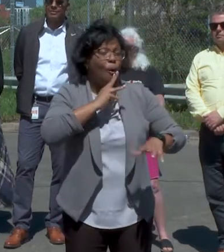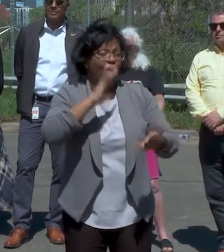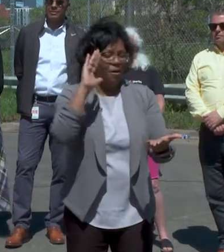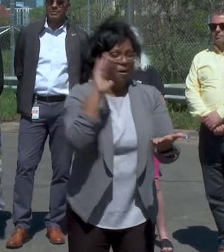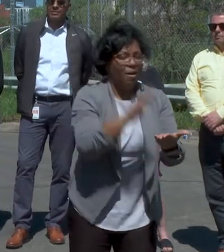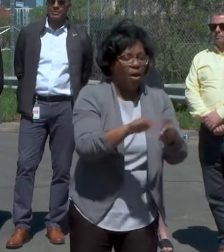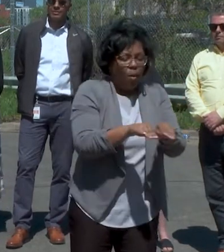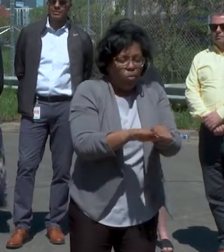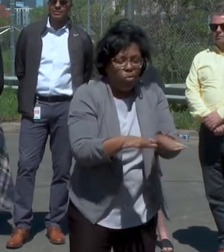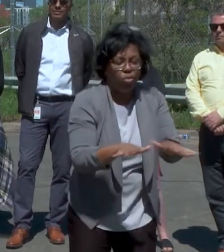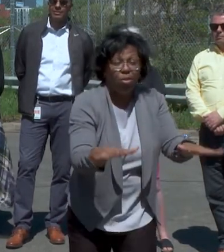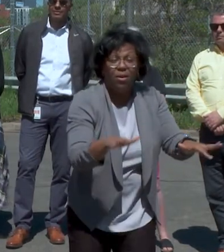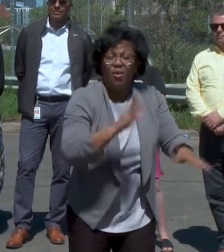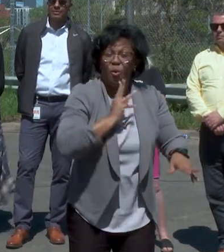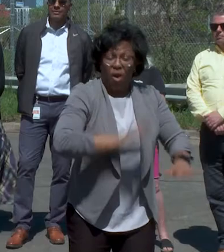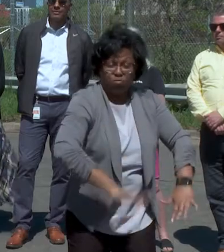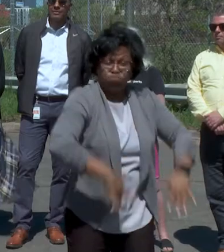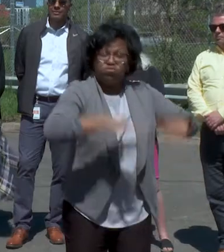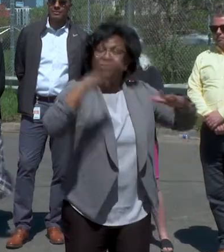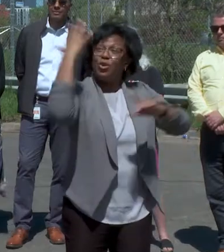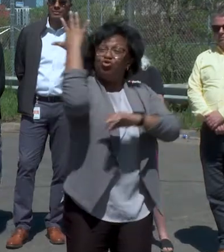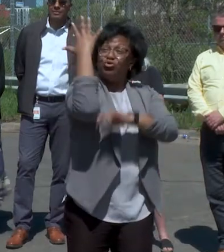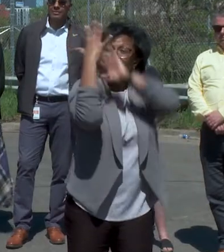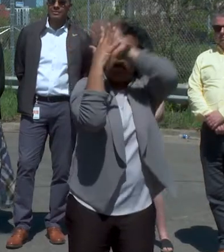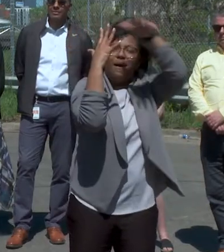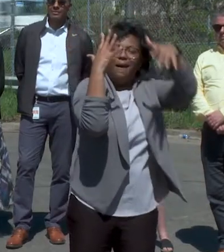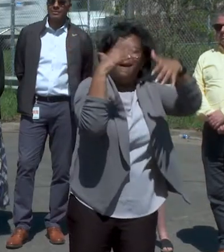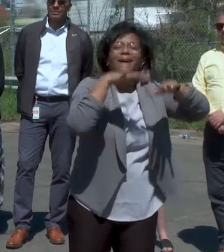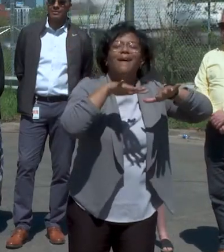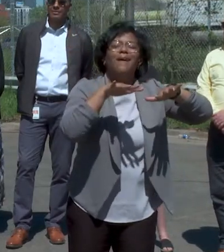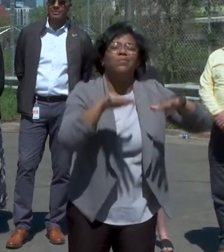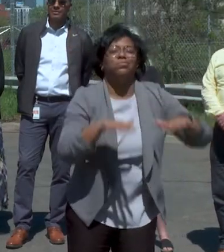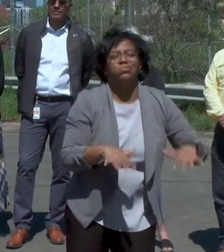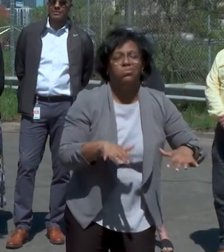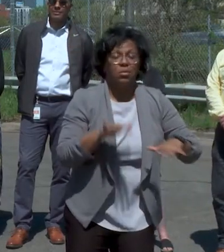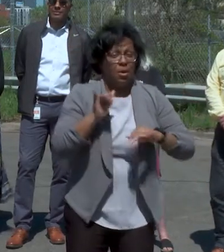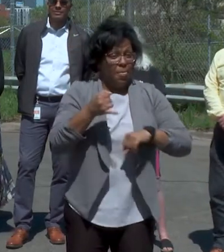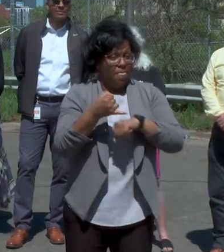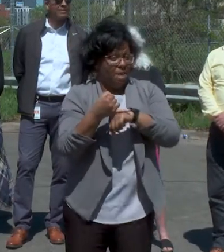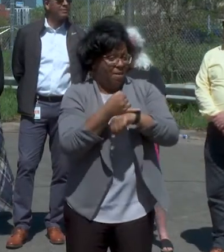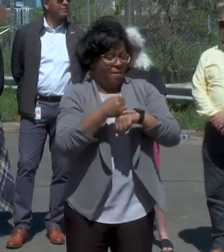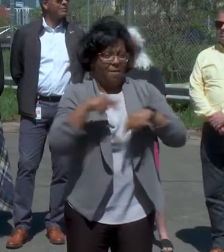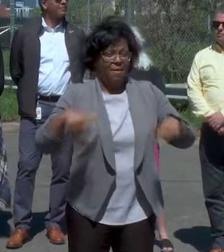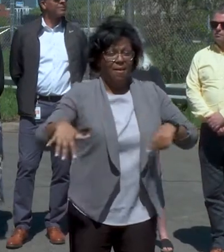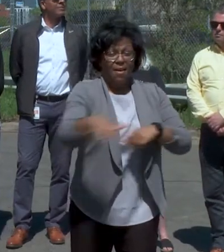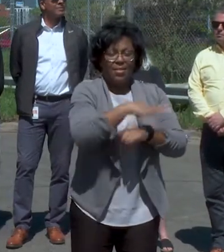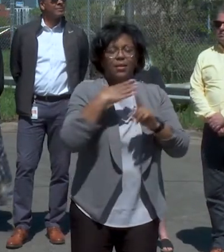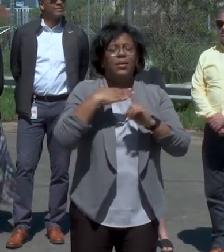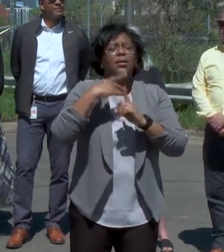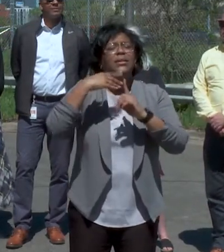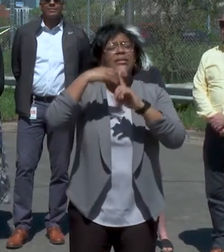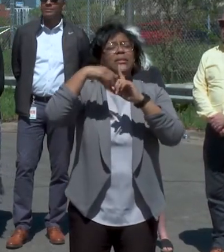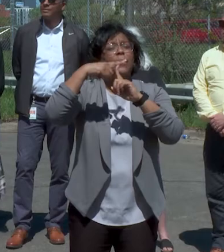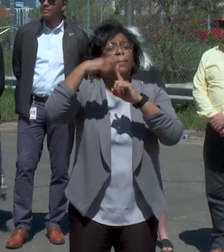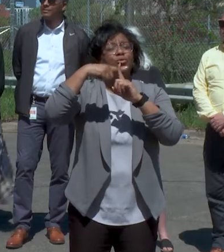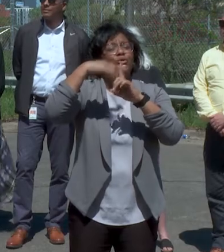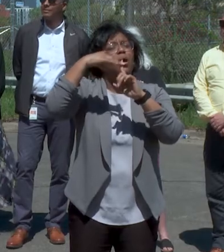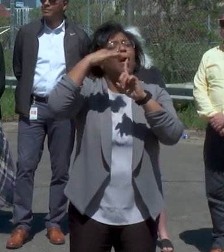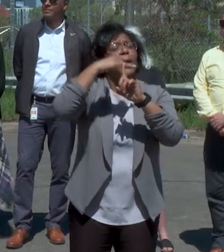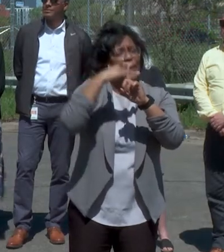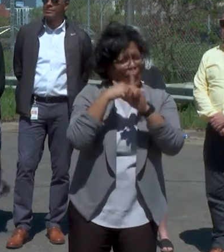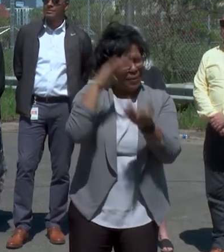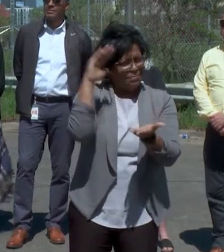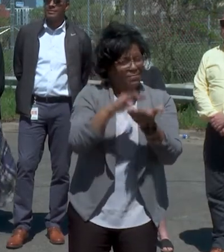air pollutants. They cool our heat islands in our cities. And they reduce energy costs, both heating